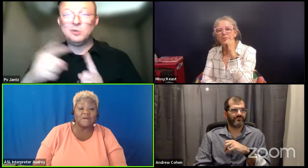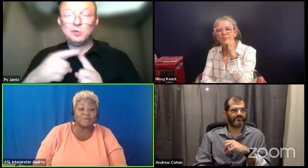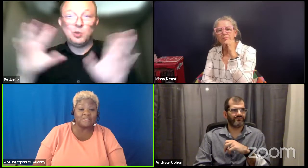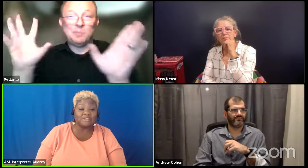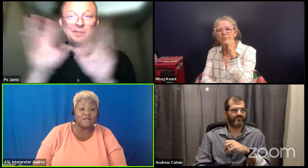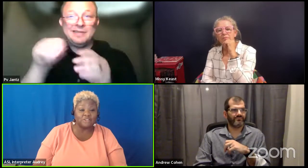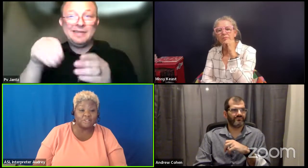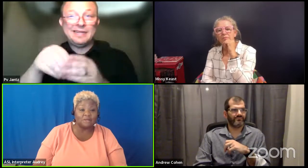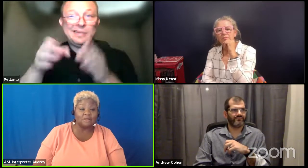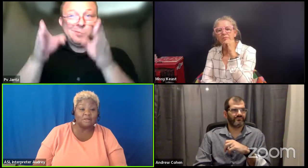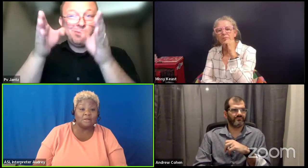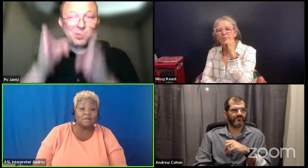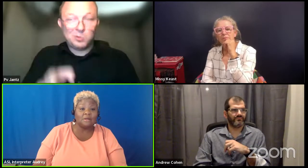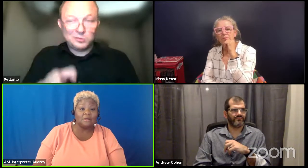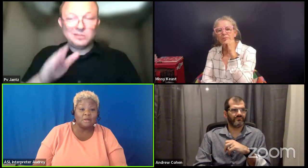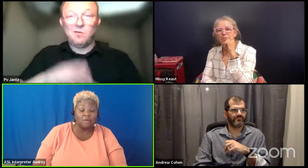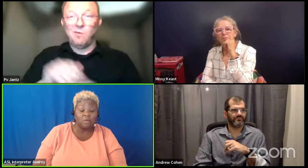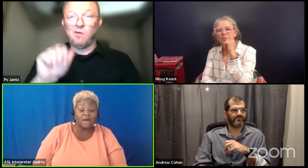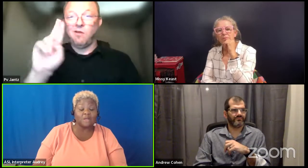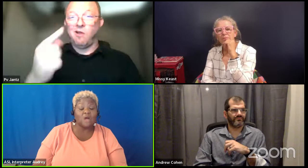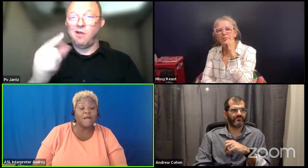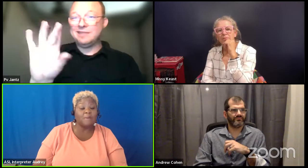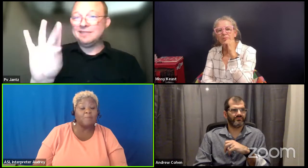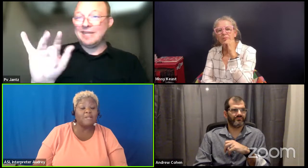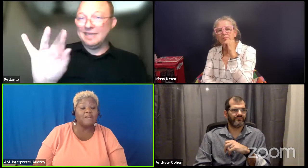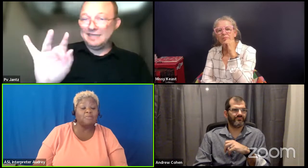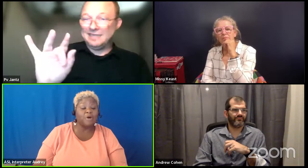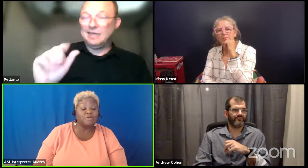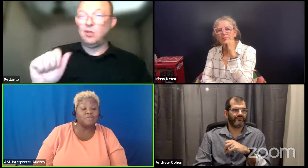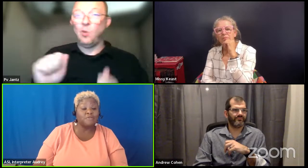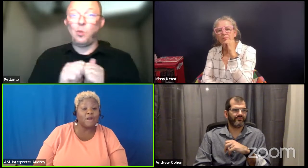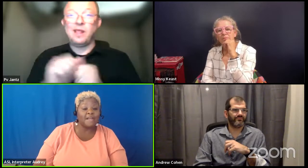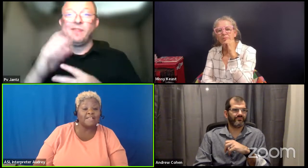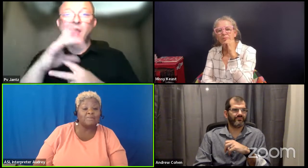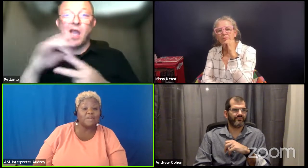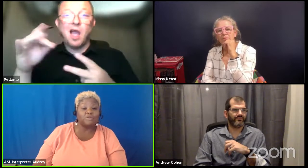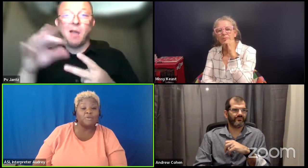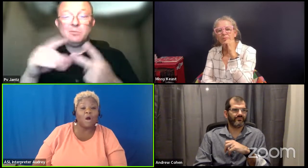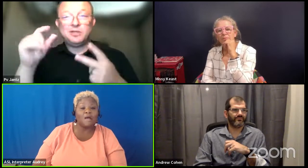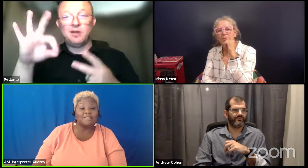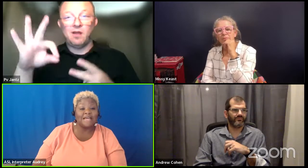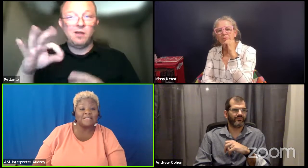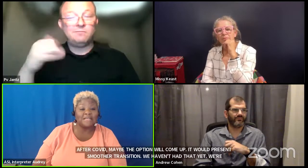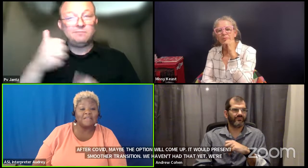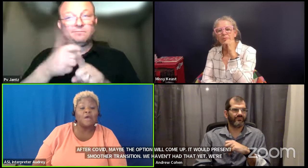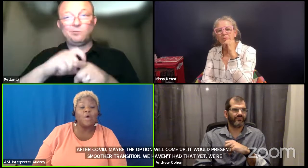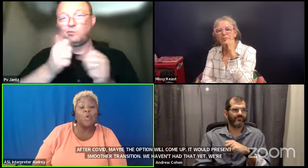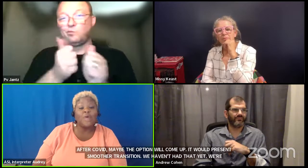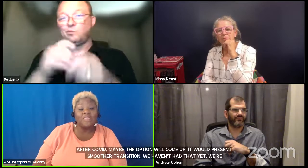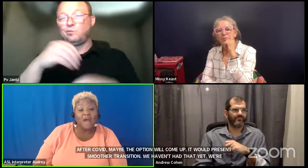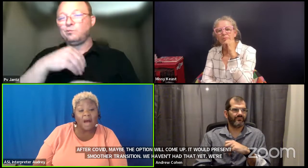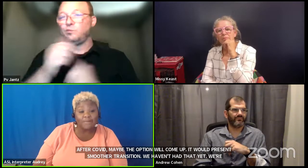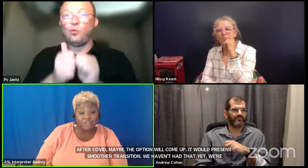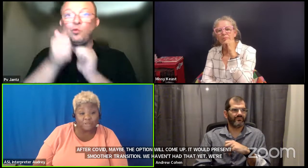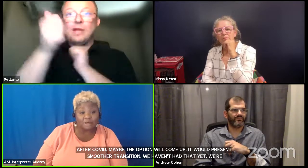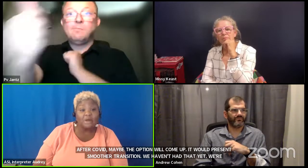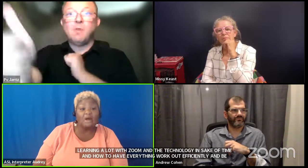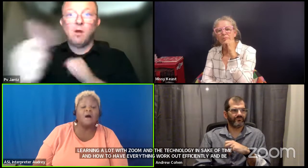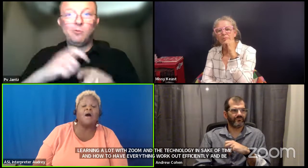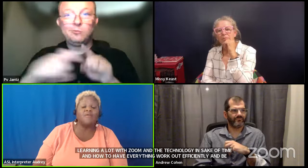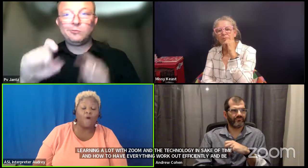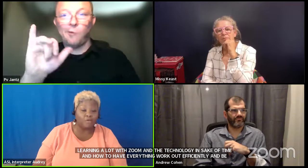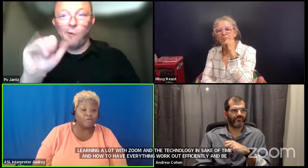after we're done with the discussion. We're talking about meeting in person for our next meeting, which will be August 18th, with the